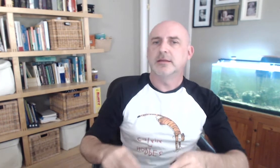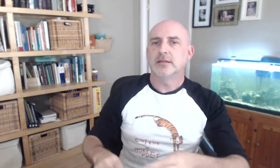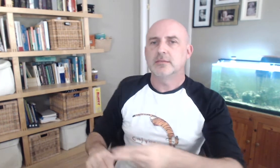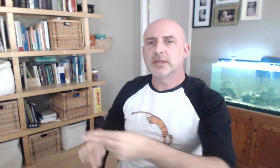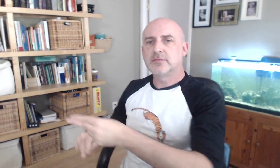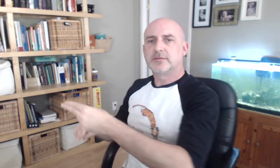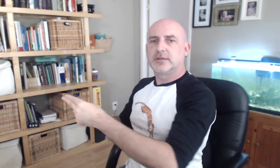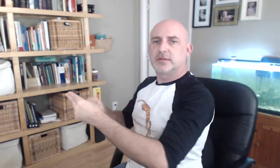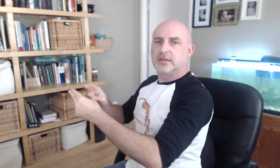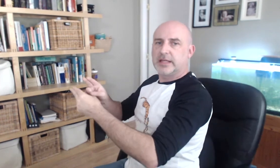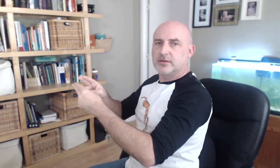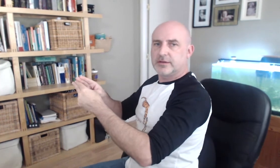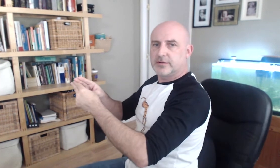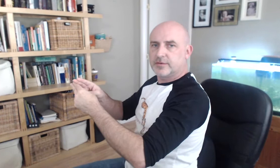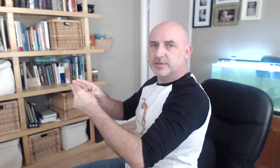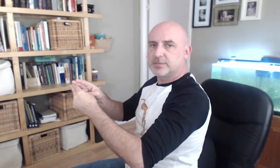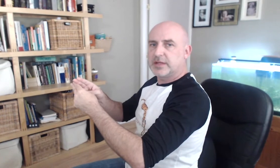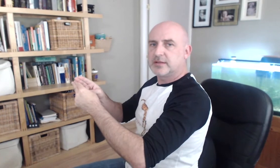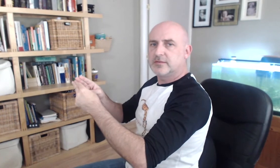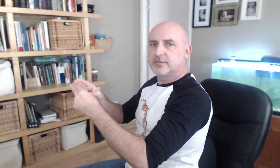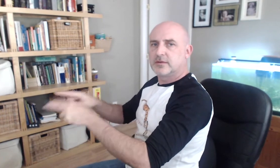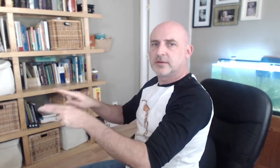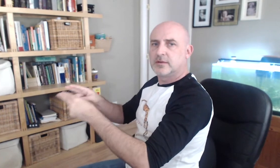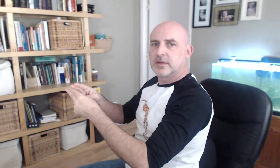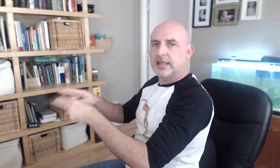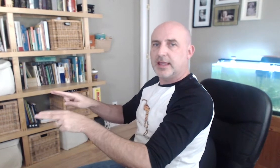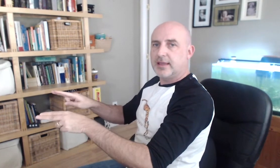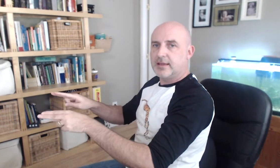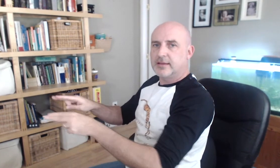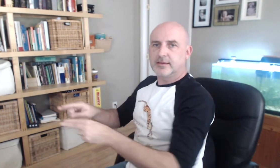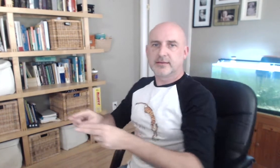Let me give a little angle here for perspective. Egg.